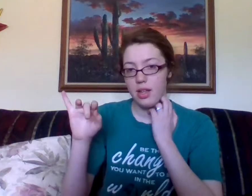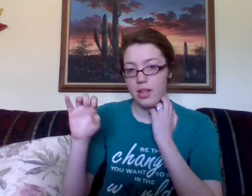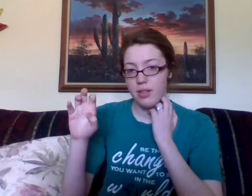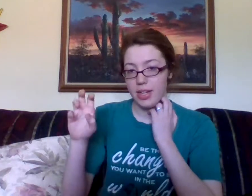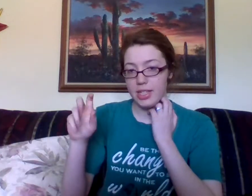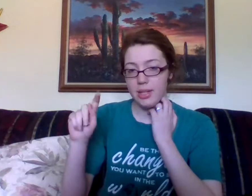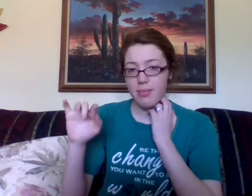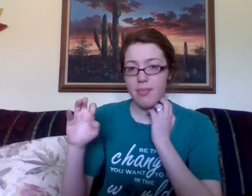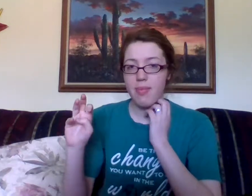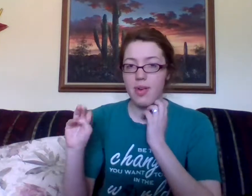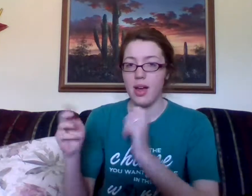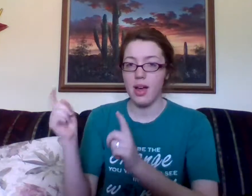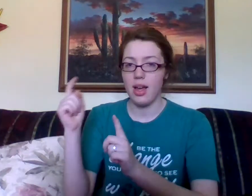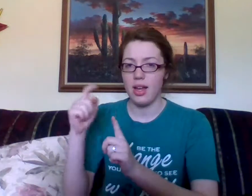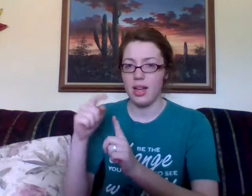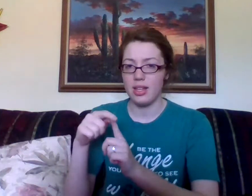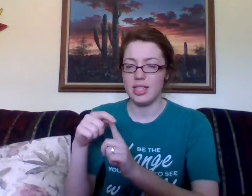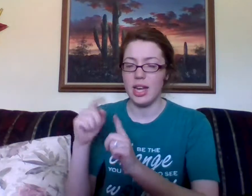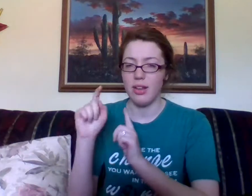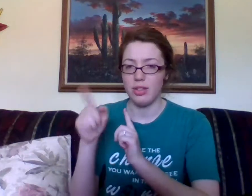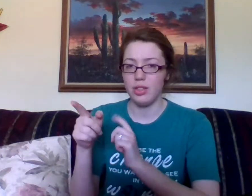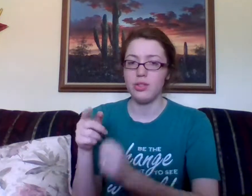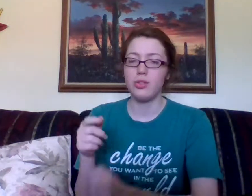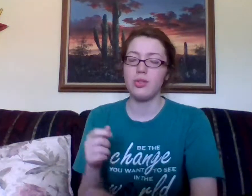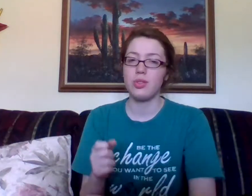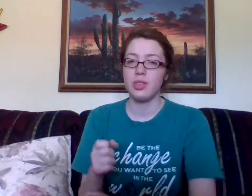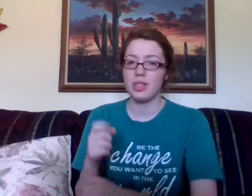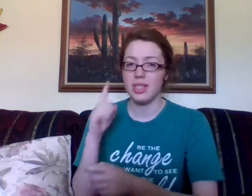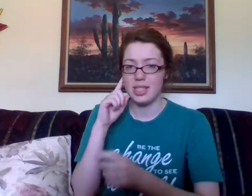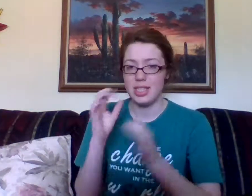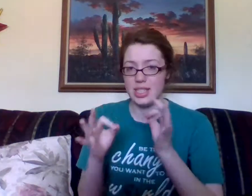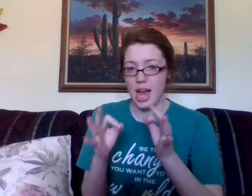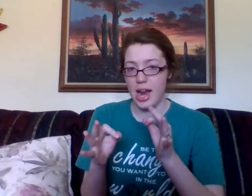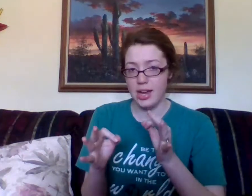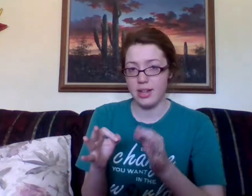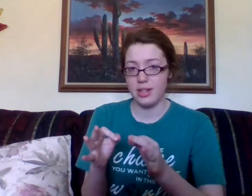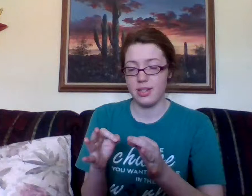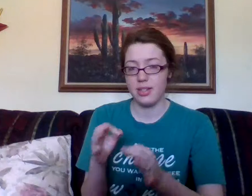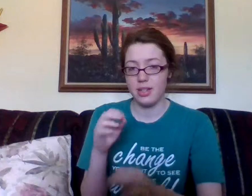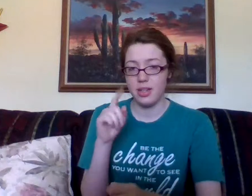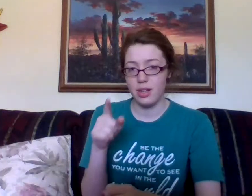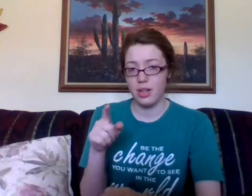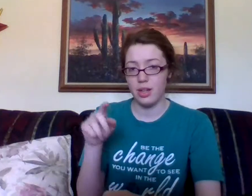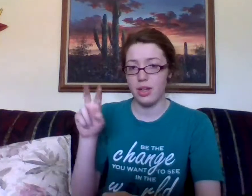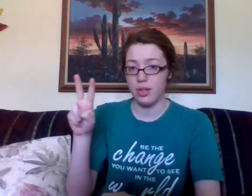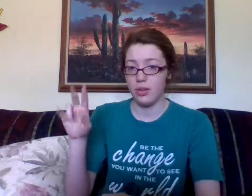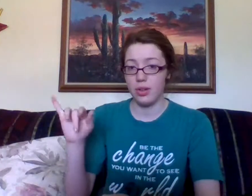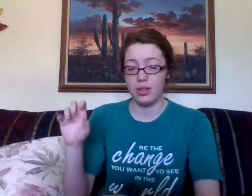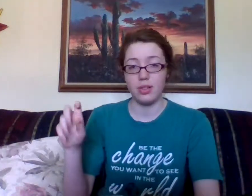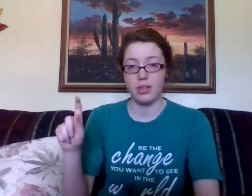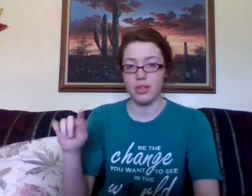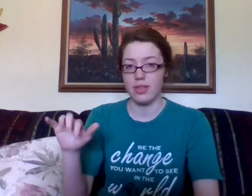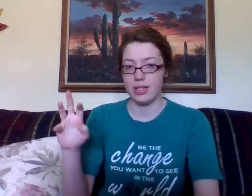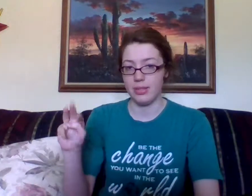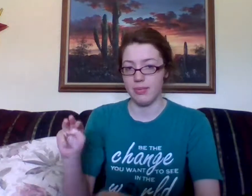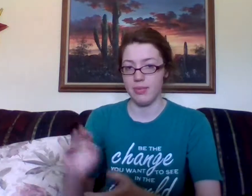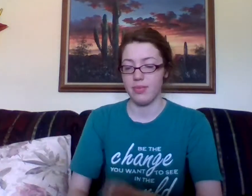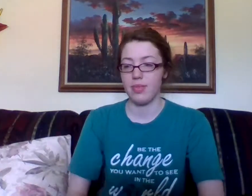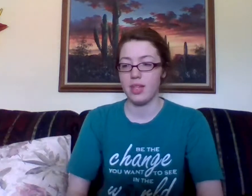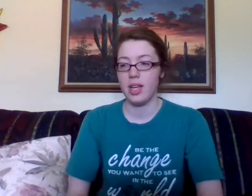the victim until you decide you're the victim.